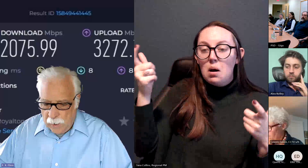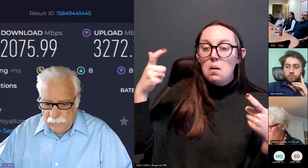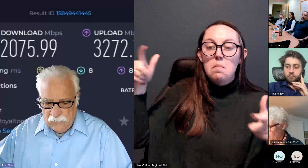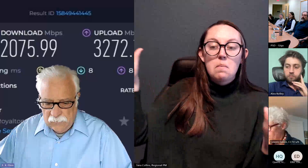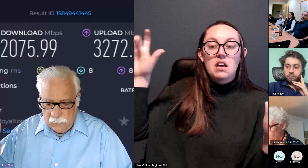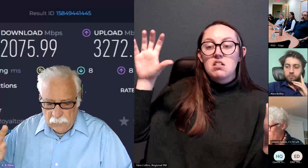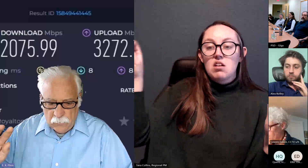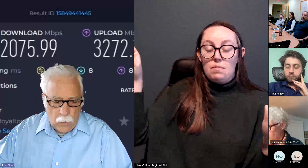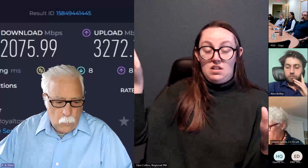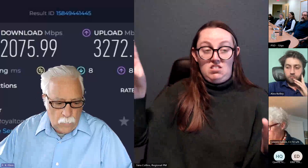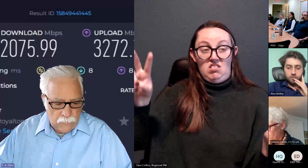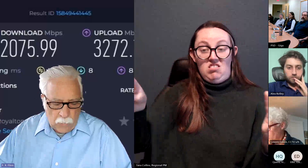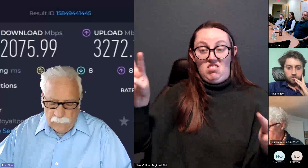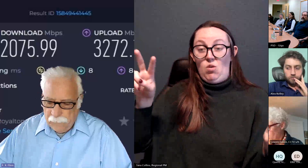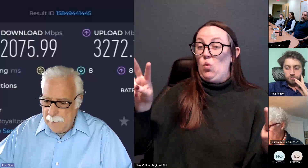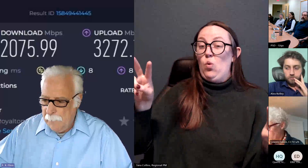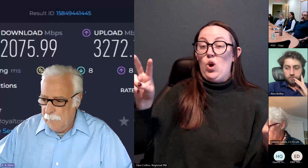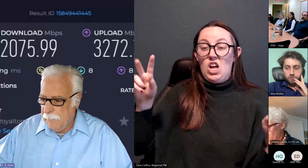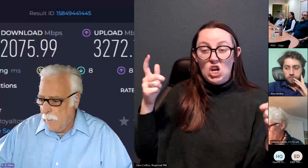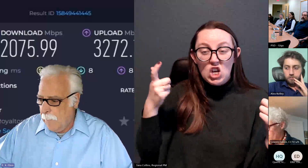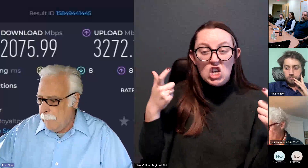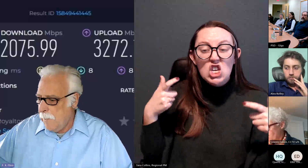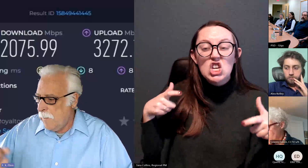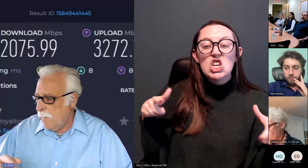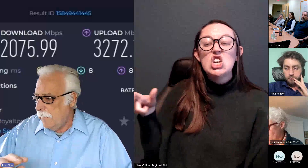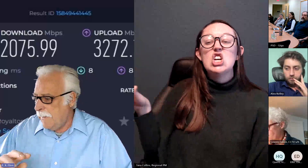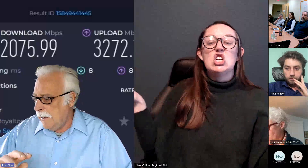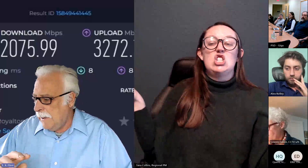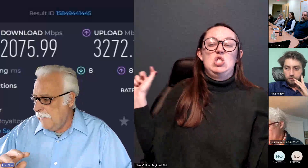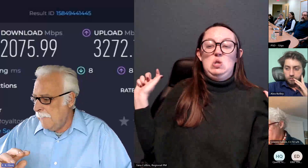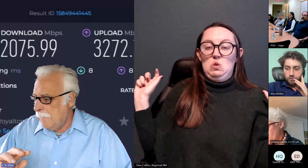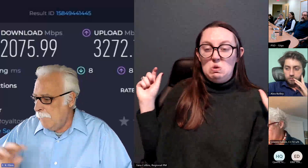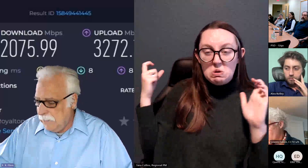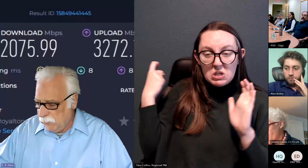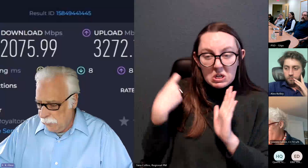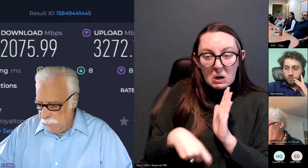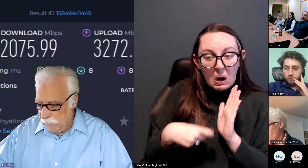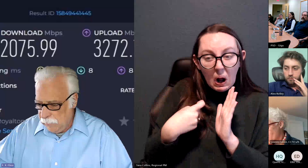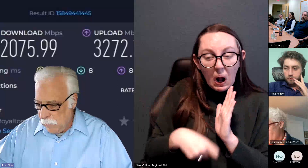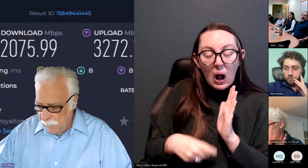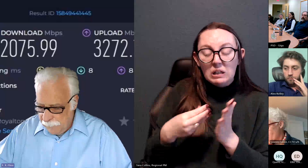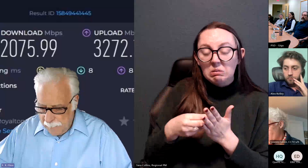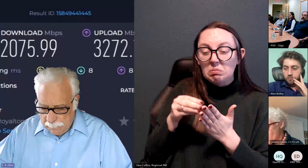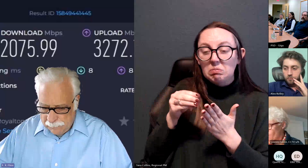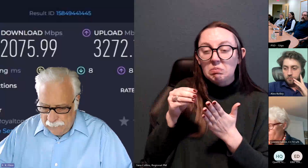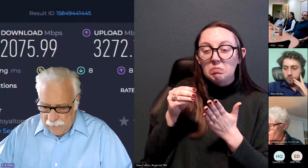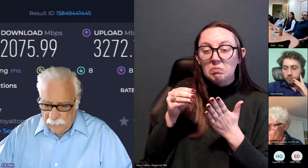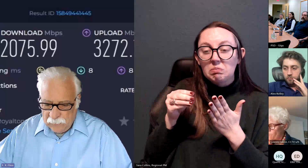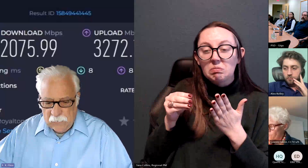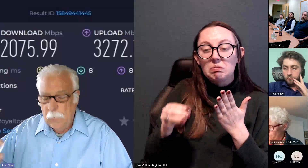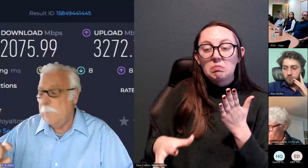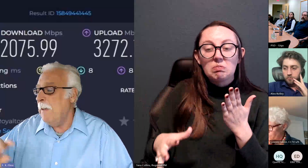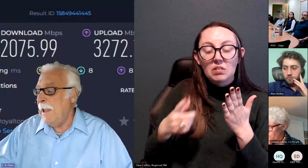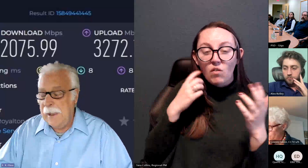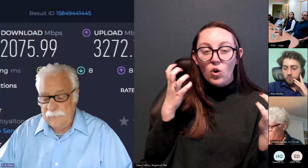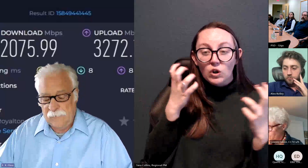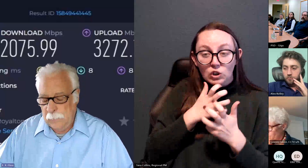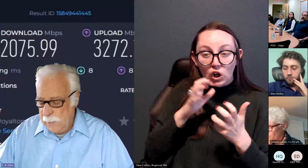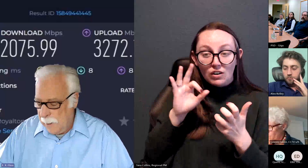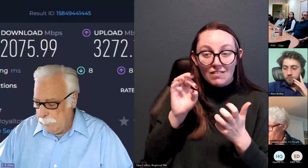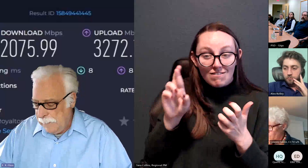huge costs to go with dark fiber from the major dark fiber providers, who in